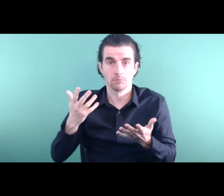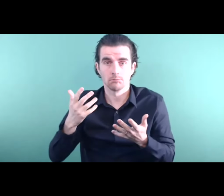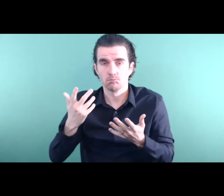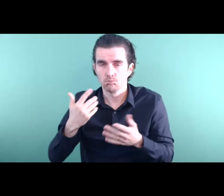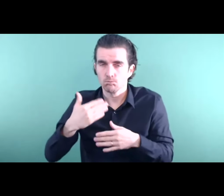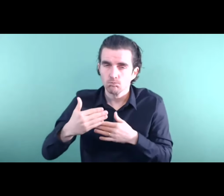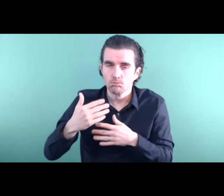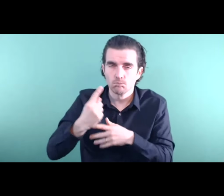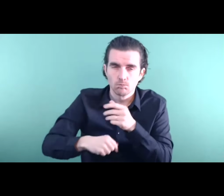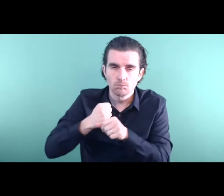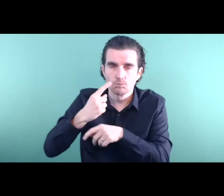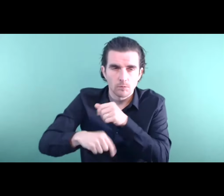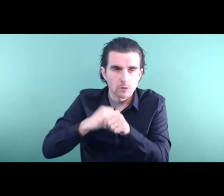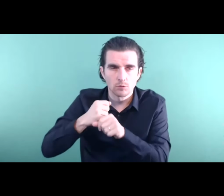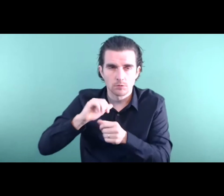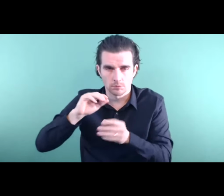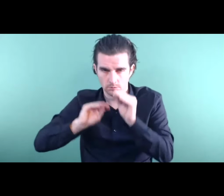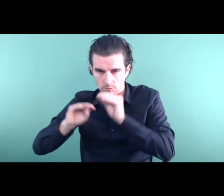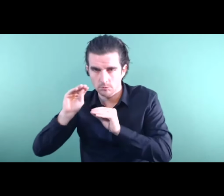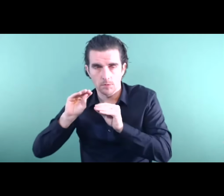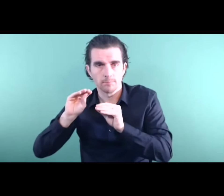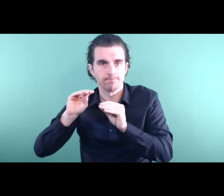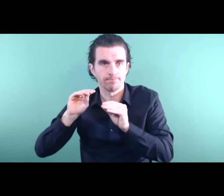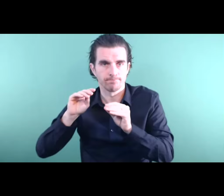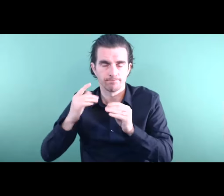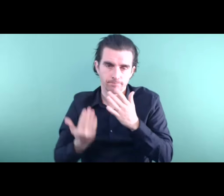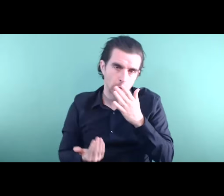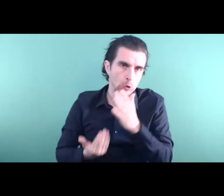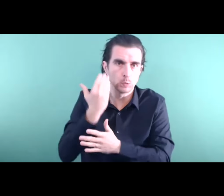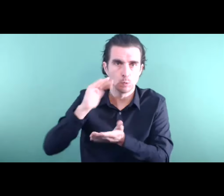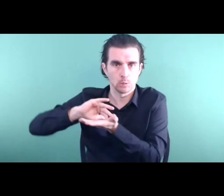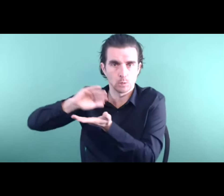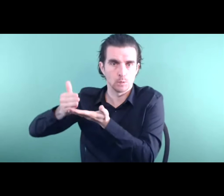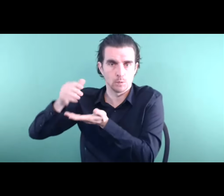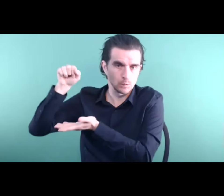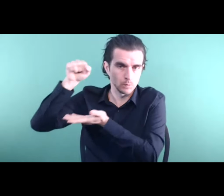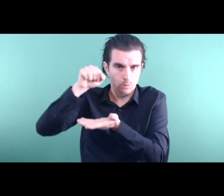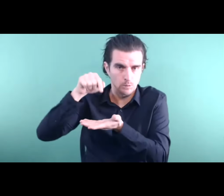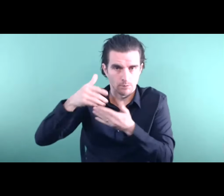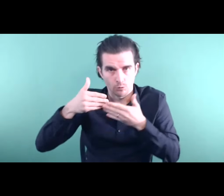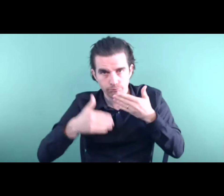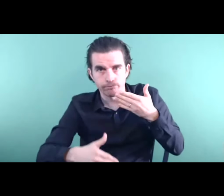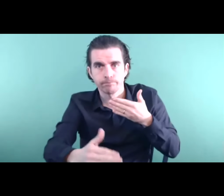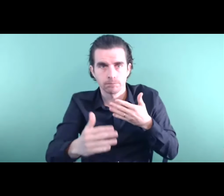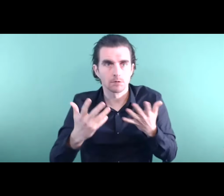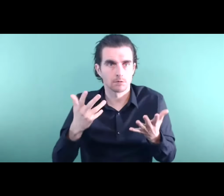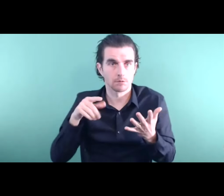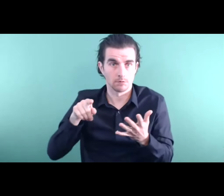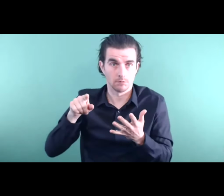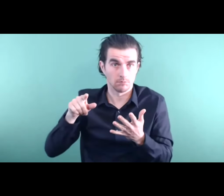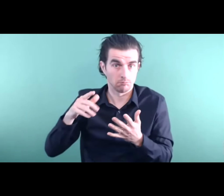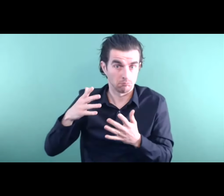experts, without disability research in those reports that have influenced also the recommendations that were issued to member